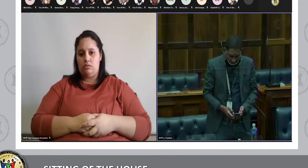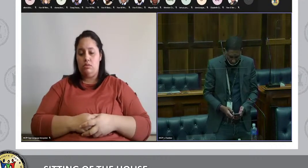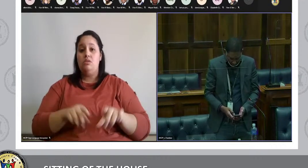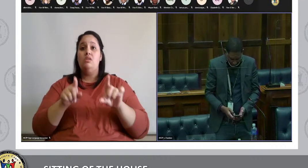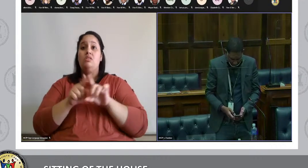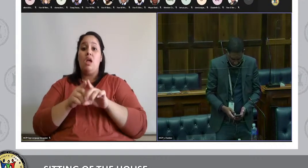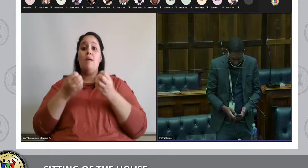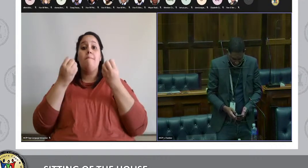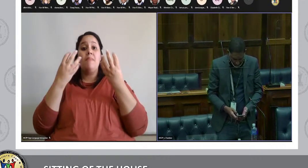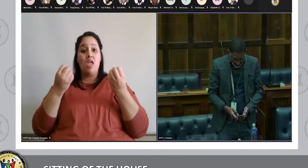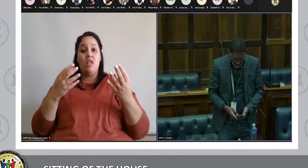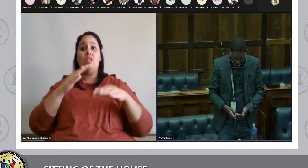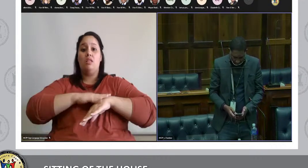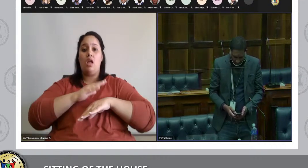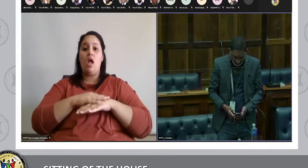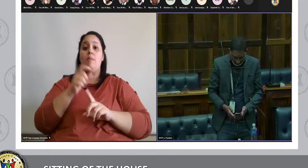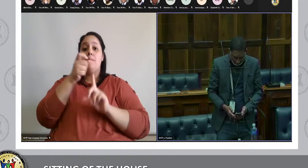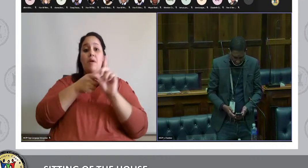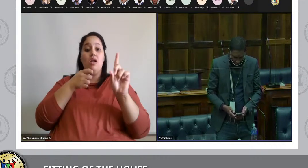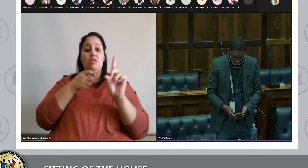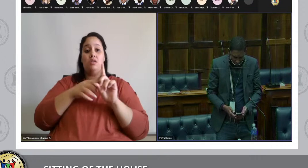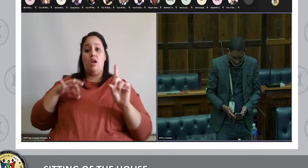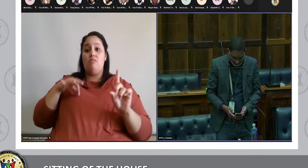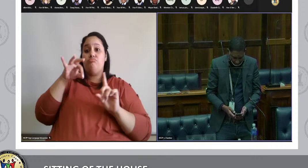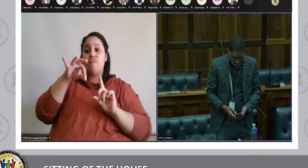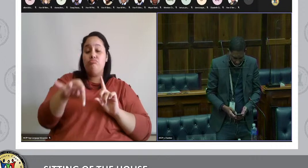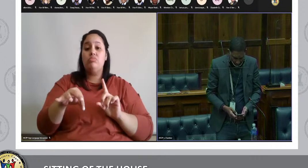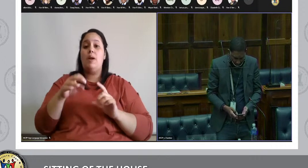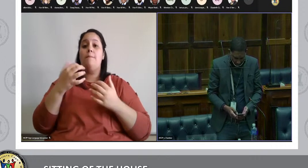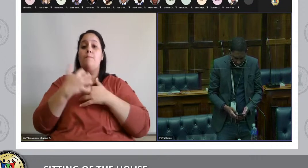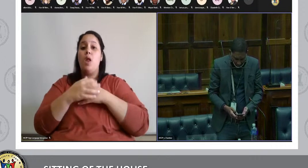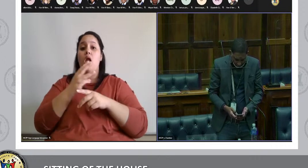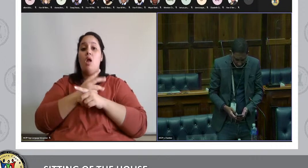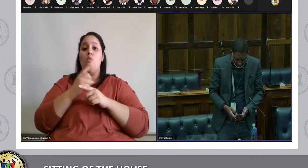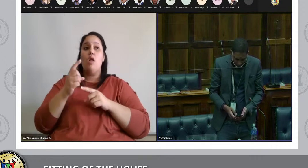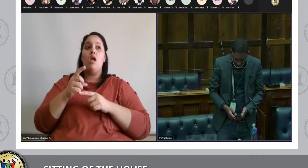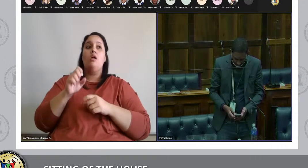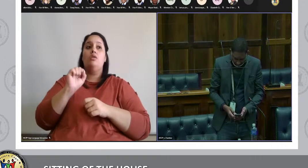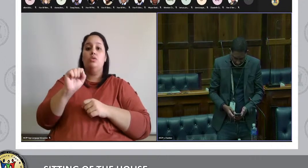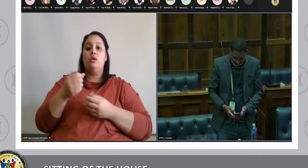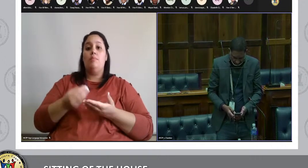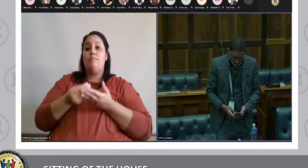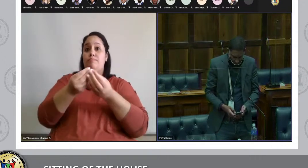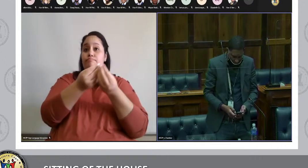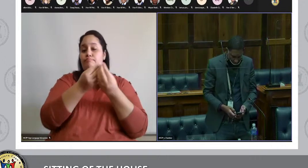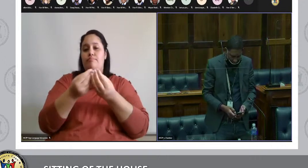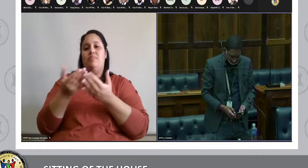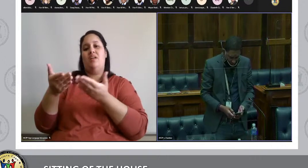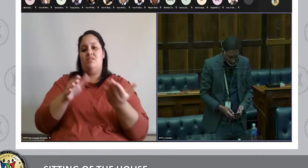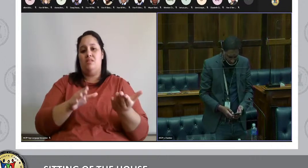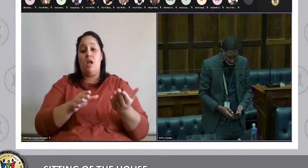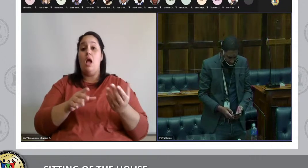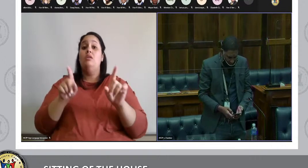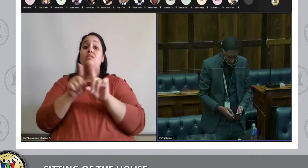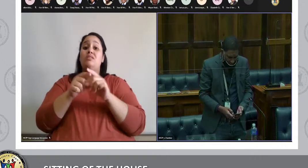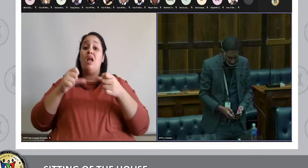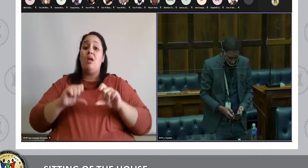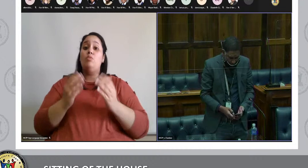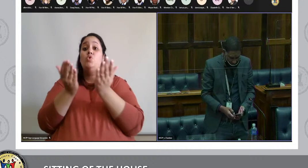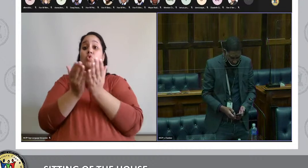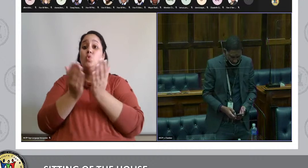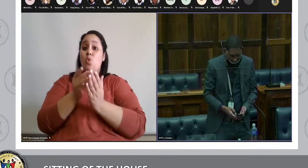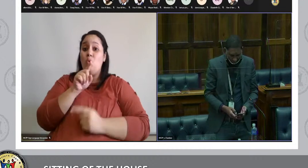both breadwinners? Does our schools offer psychological services to its staff